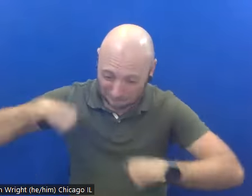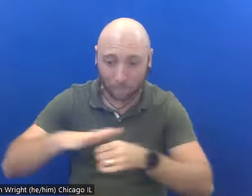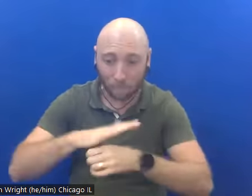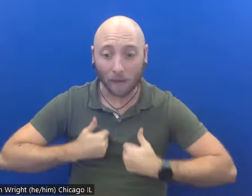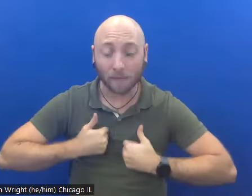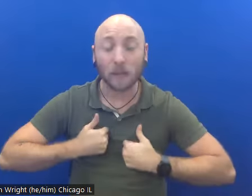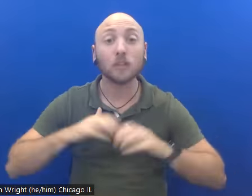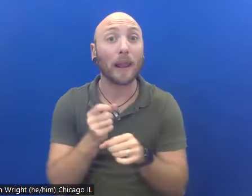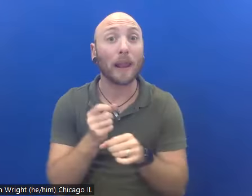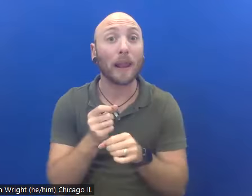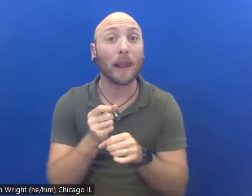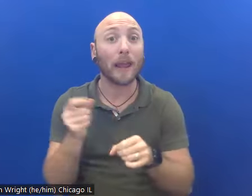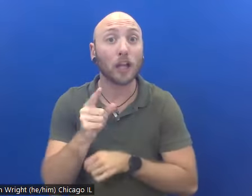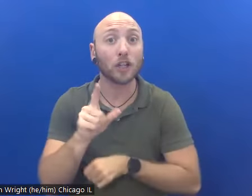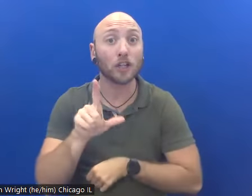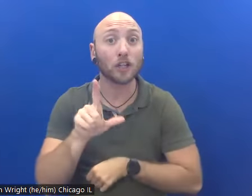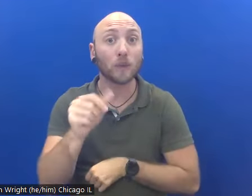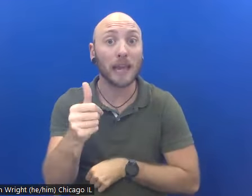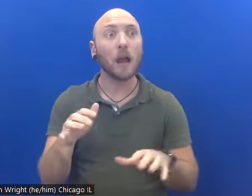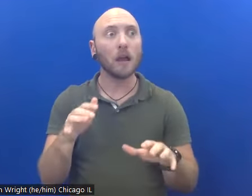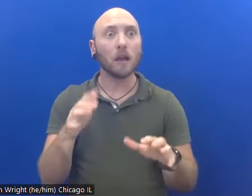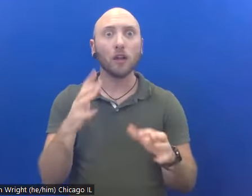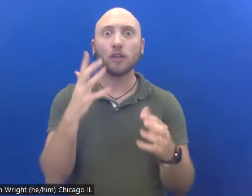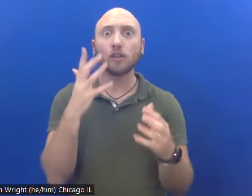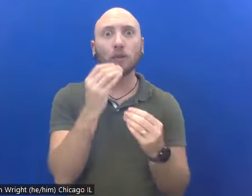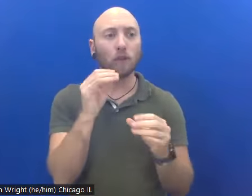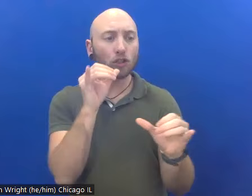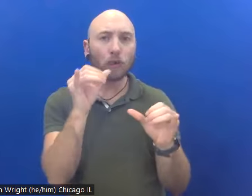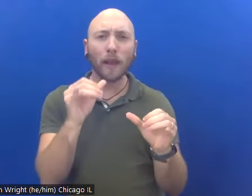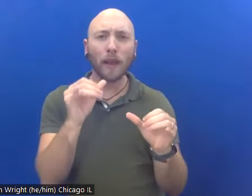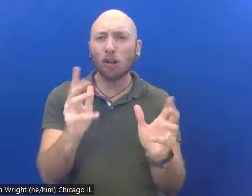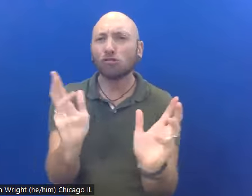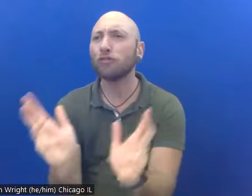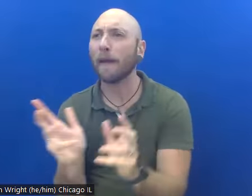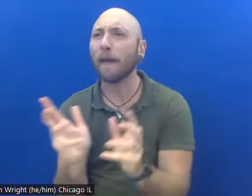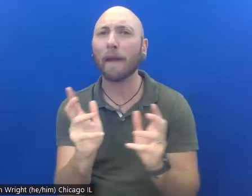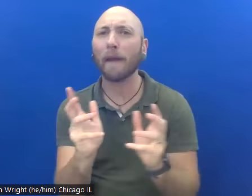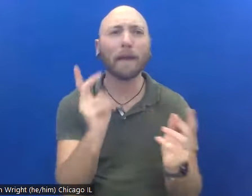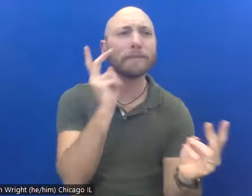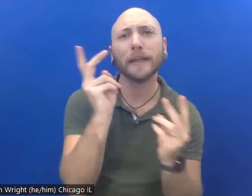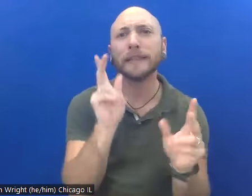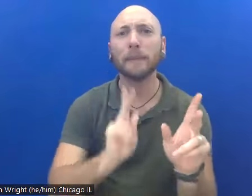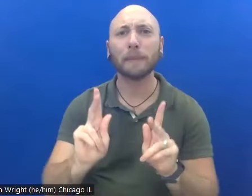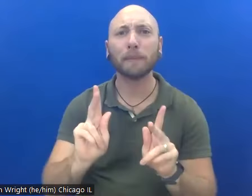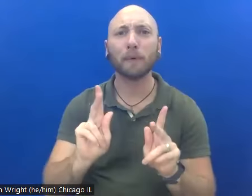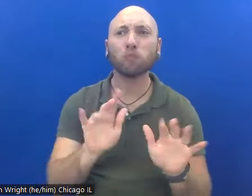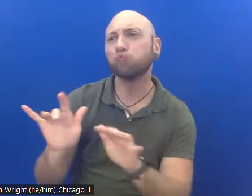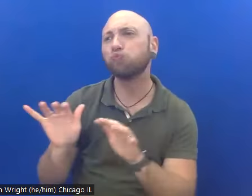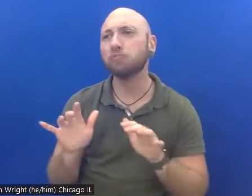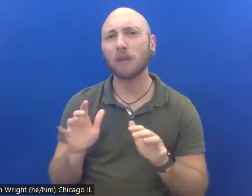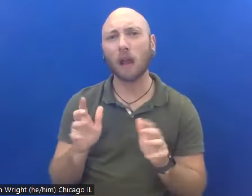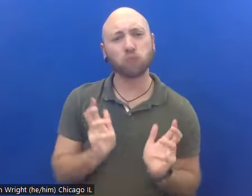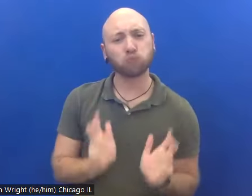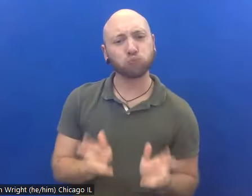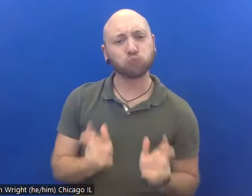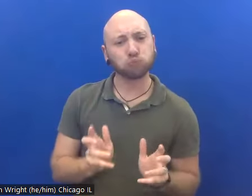drank beautifully. I was very conversational. I visited AA by this point, but I'm very conversational. I don't have a problem, blah,